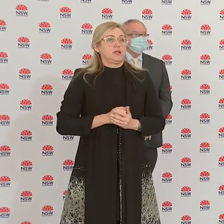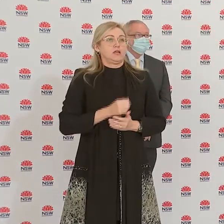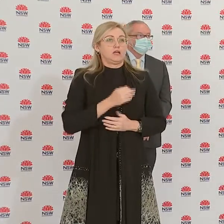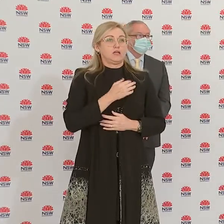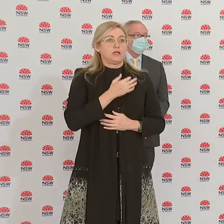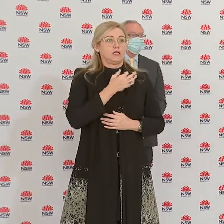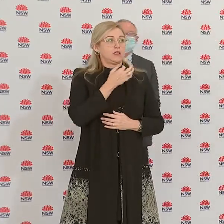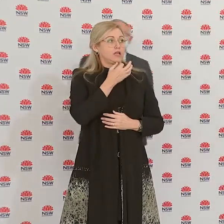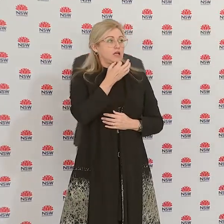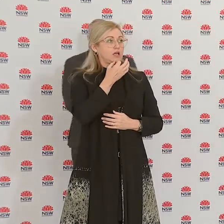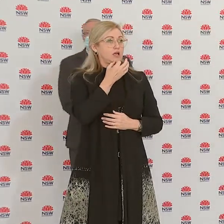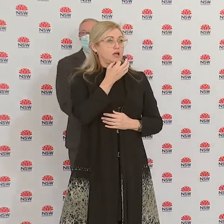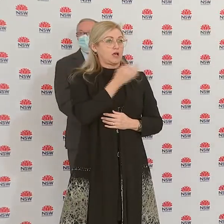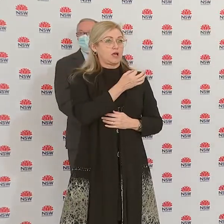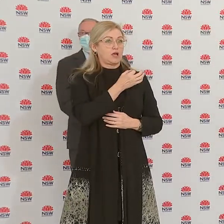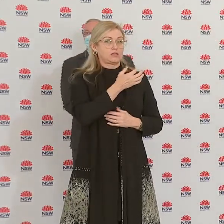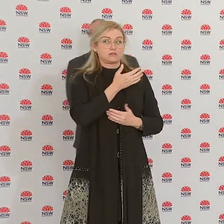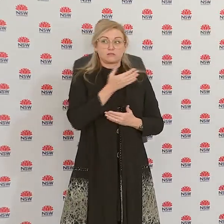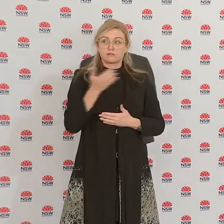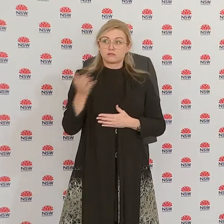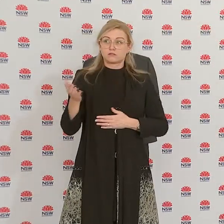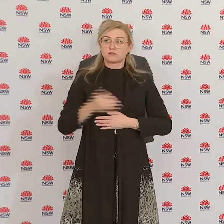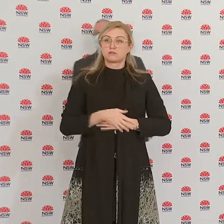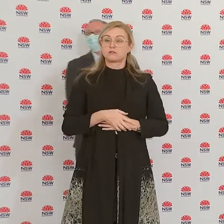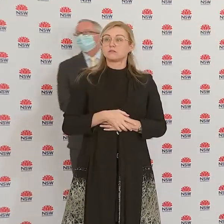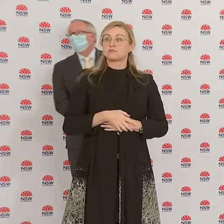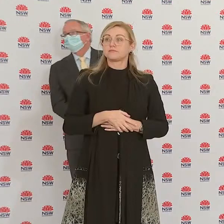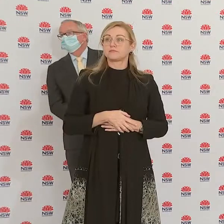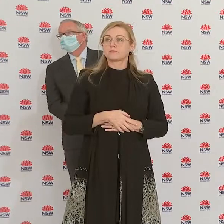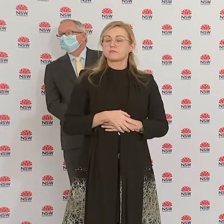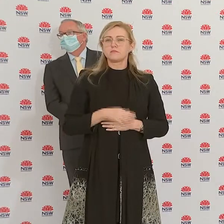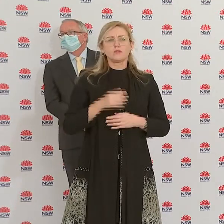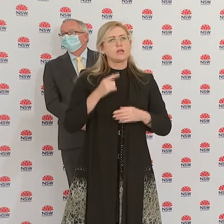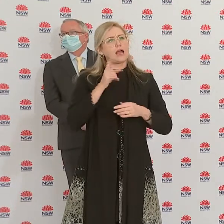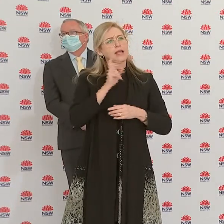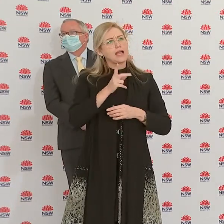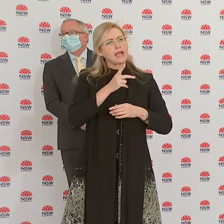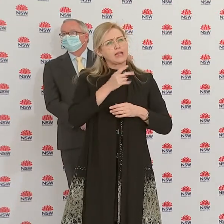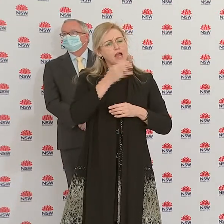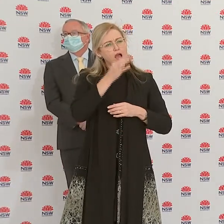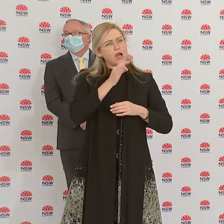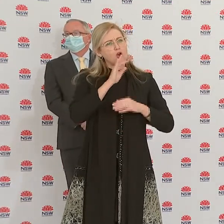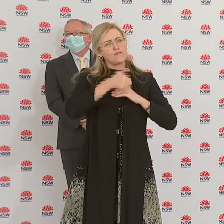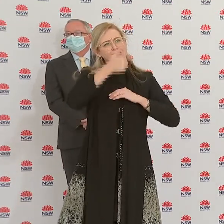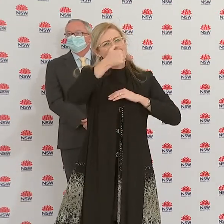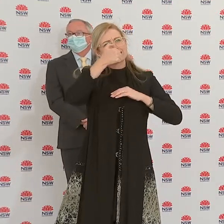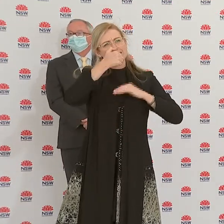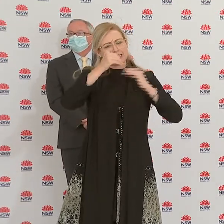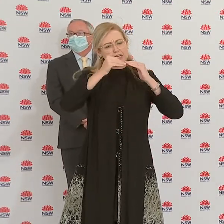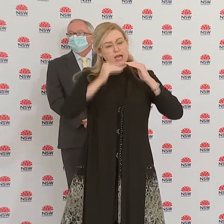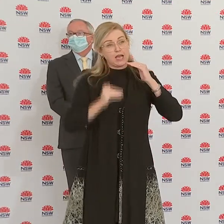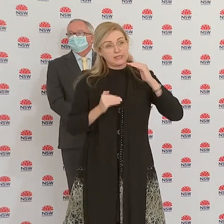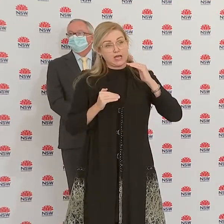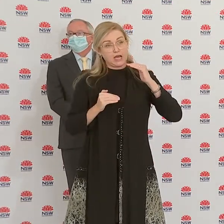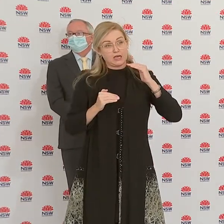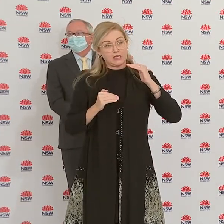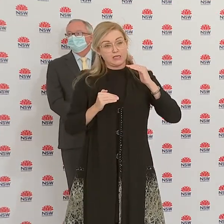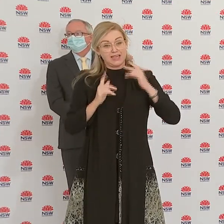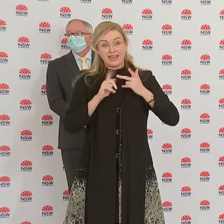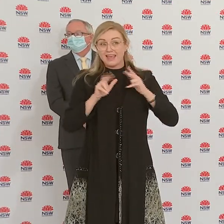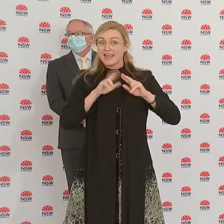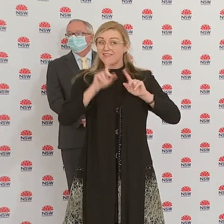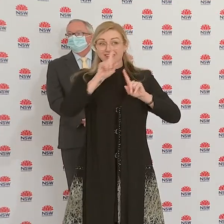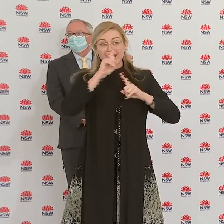Sorry, Dr. Chan, we're talking about under 16s and getting getting kids back to school? Because obviously they're not in line